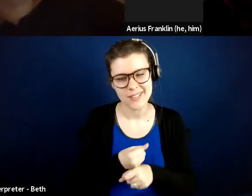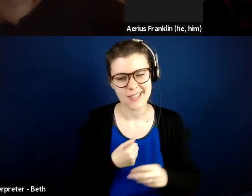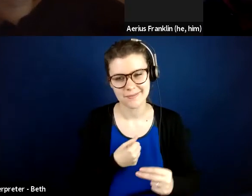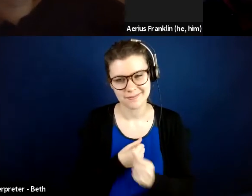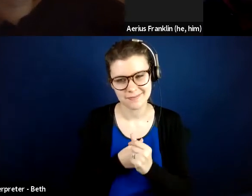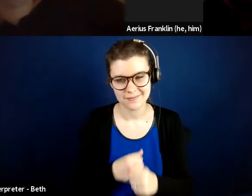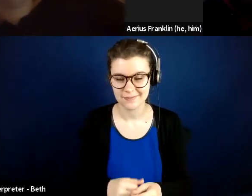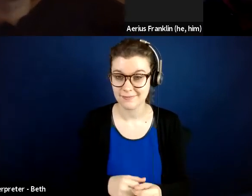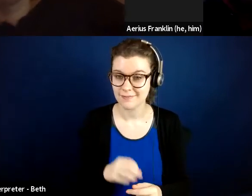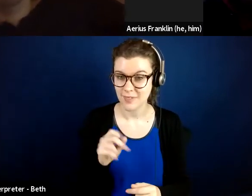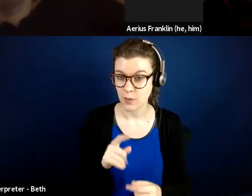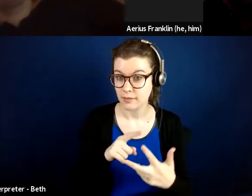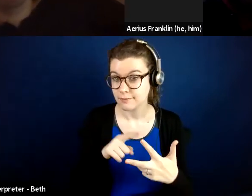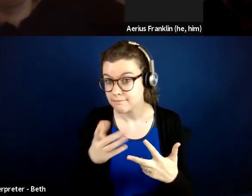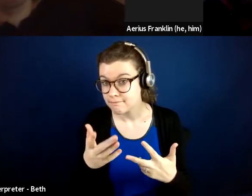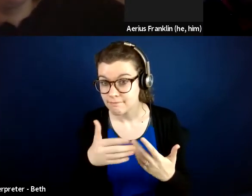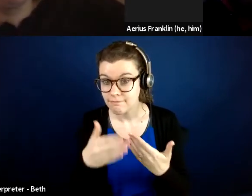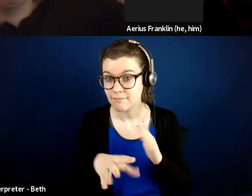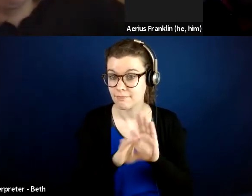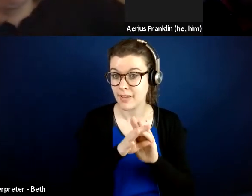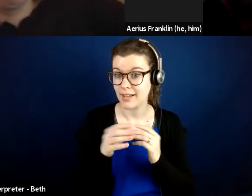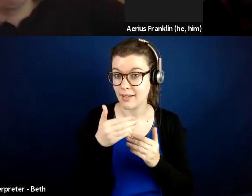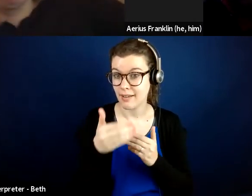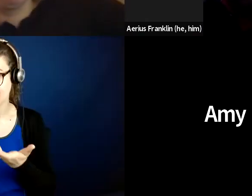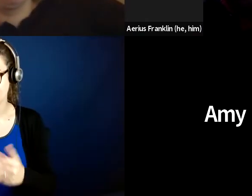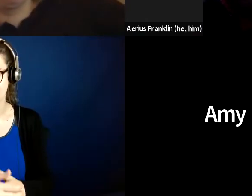All right, Kimberly, you get to pick the next category.